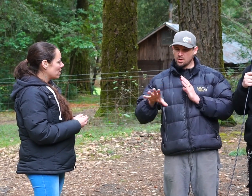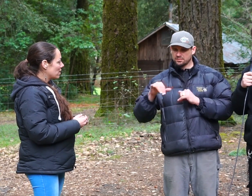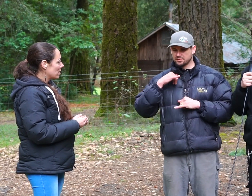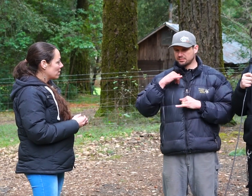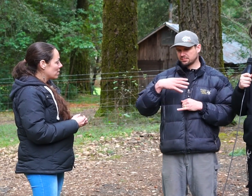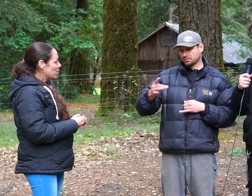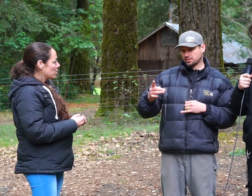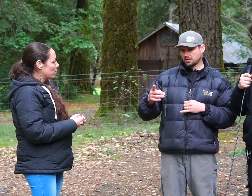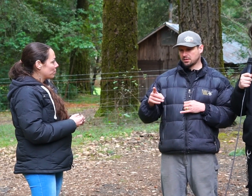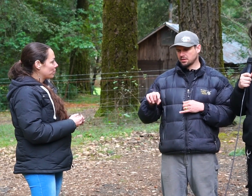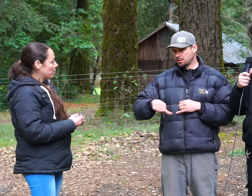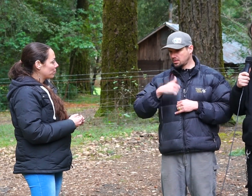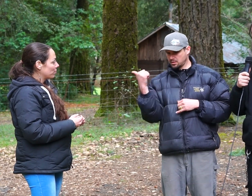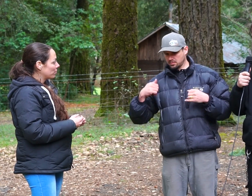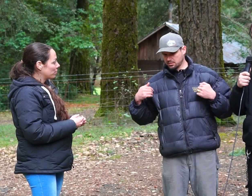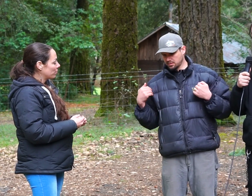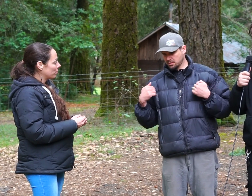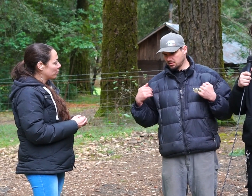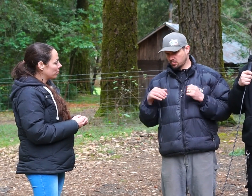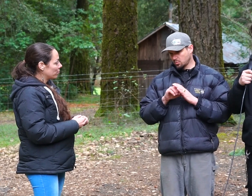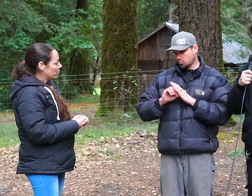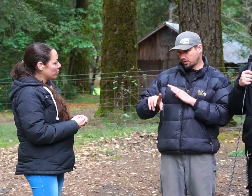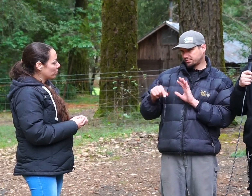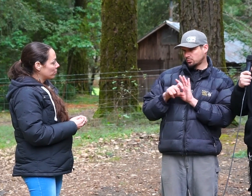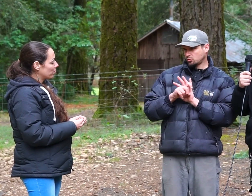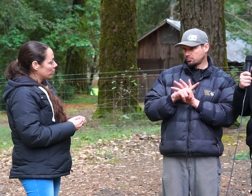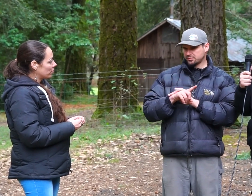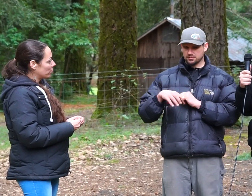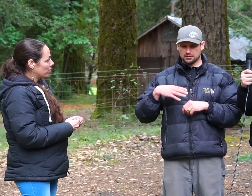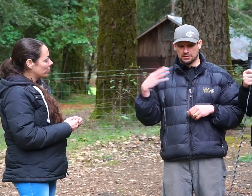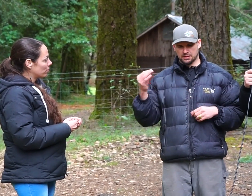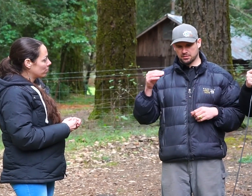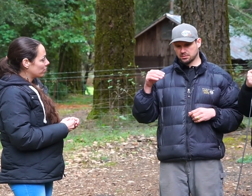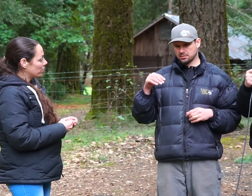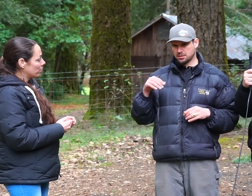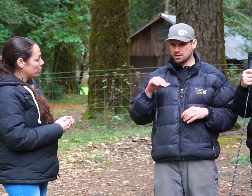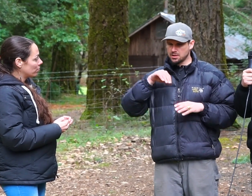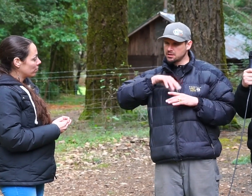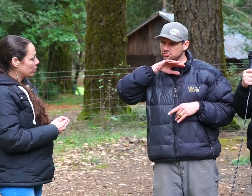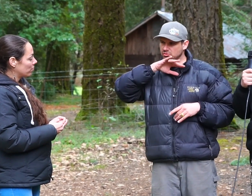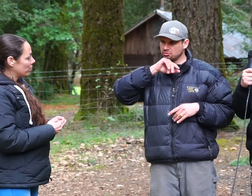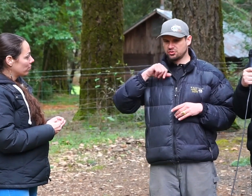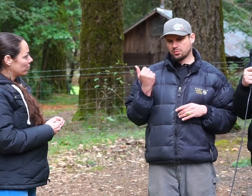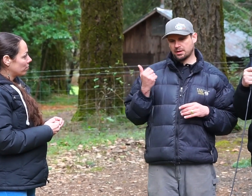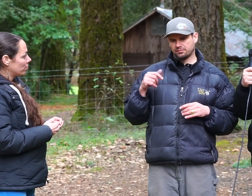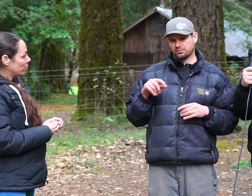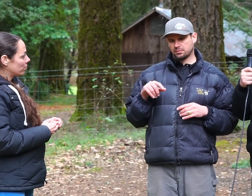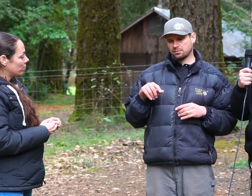creature waste so in the soil you have the terrestrial or soil food web